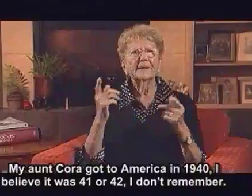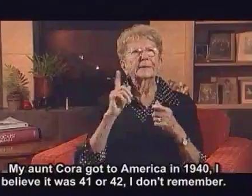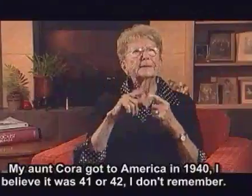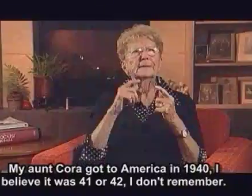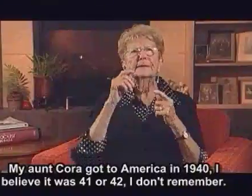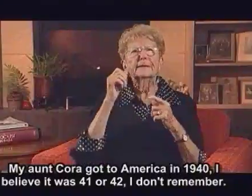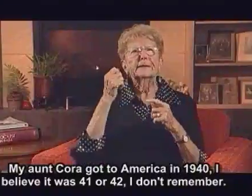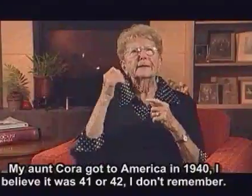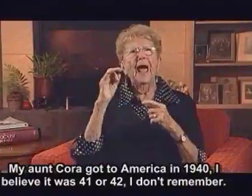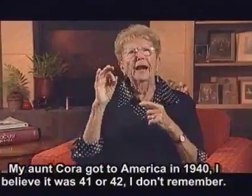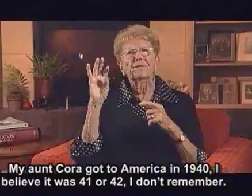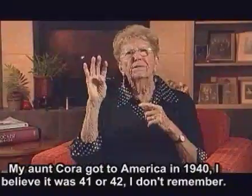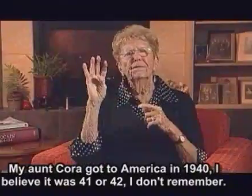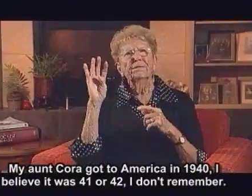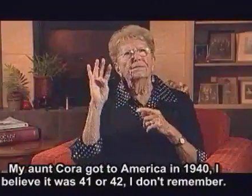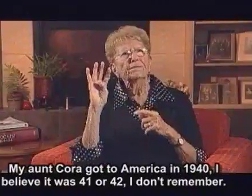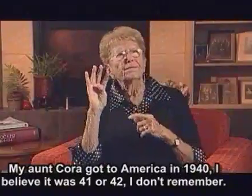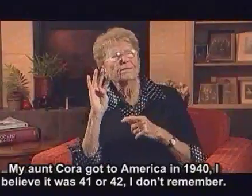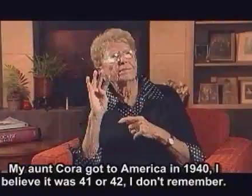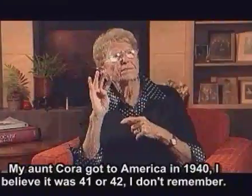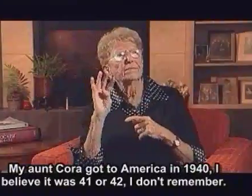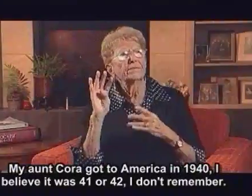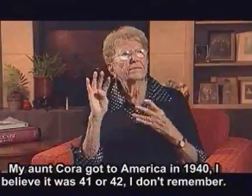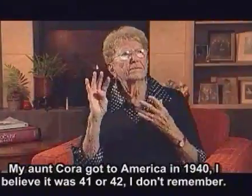My Aunt Cora got to America in